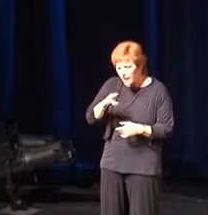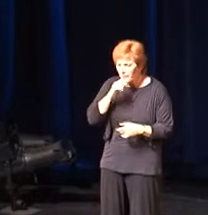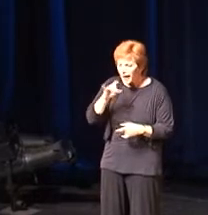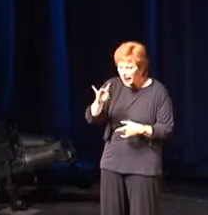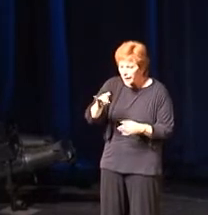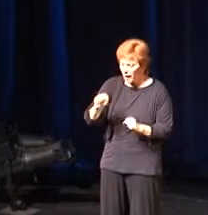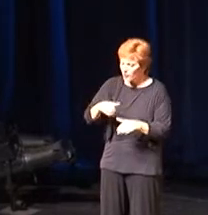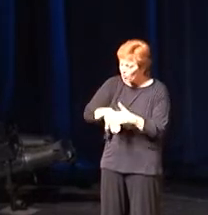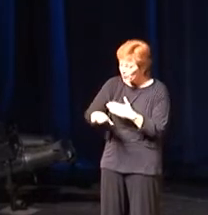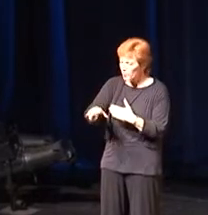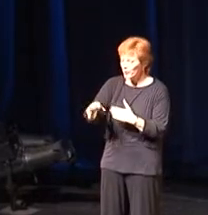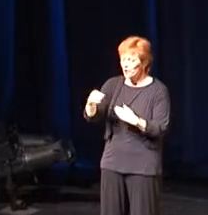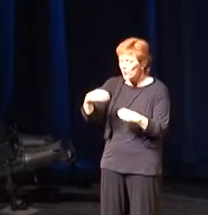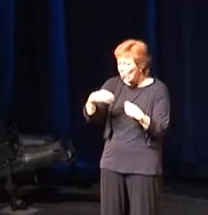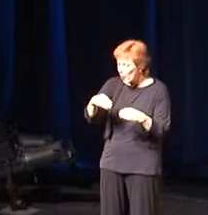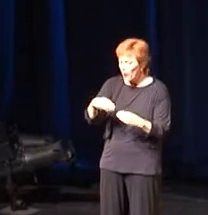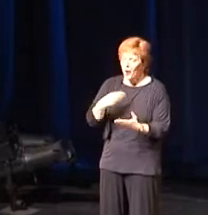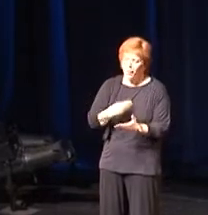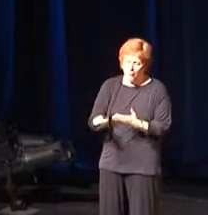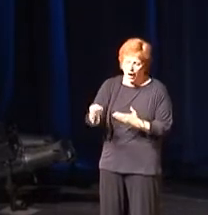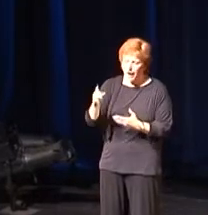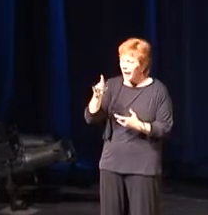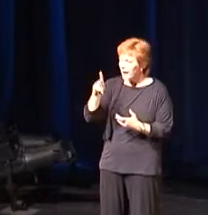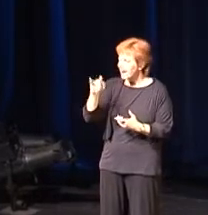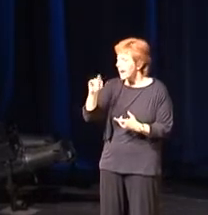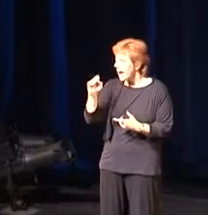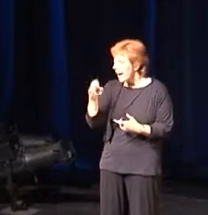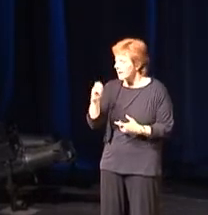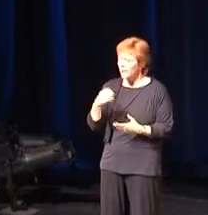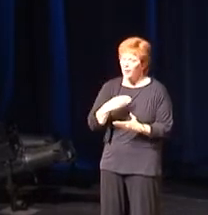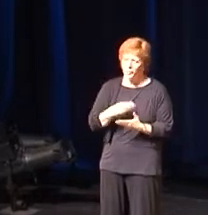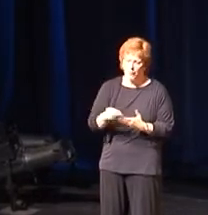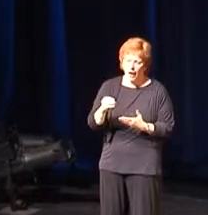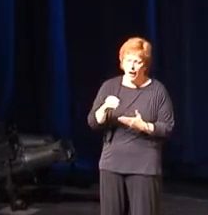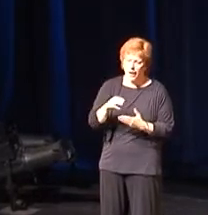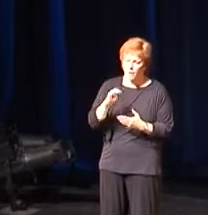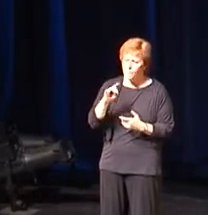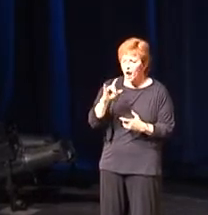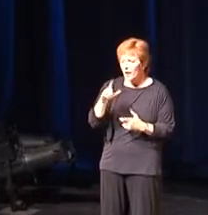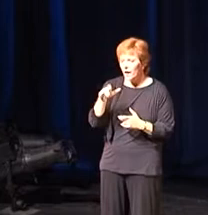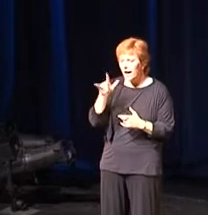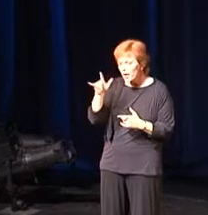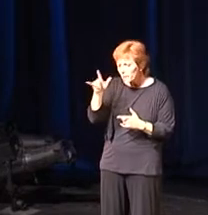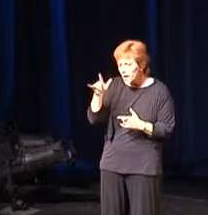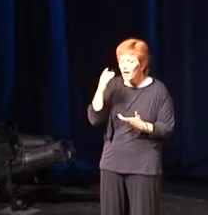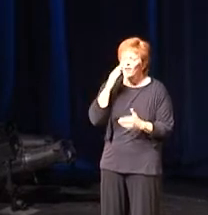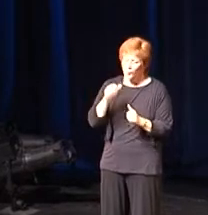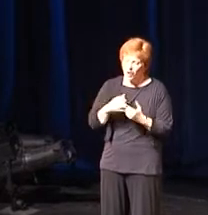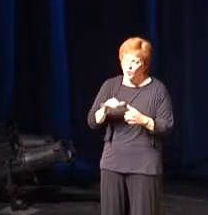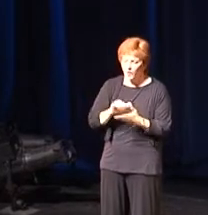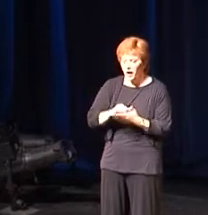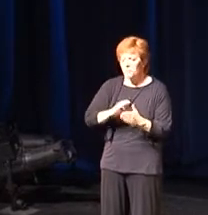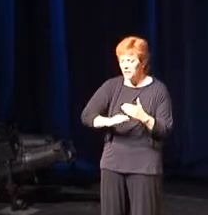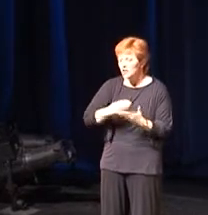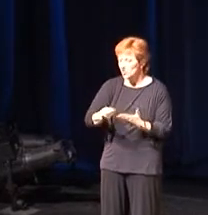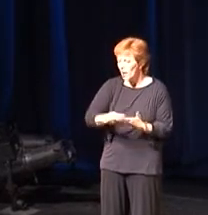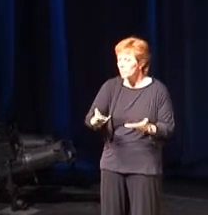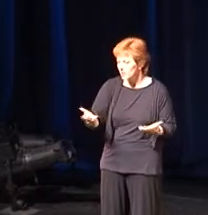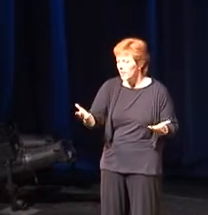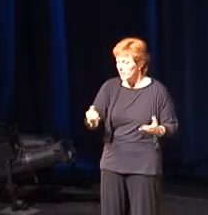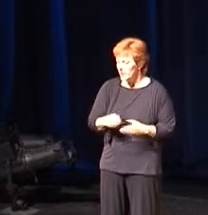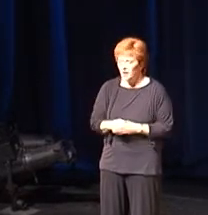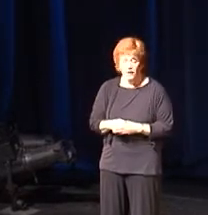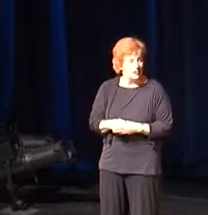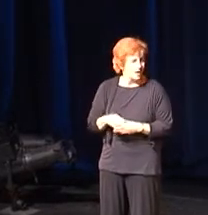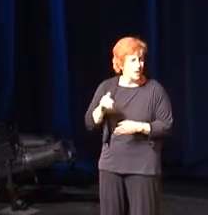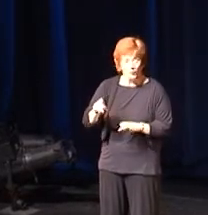into the local store and buy a kite, or go in and buy a model airplane, and I knew how to do that basic shopping stuff. You know,